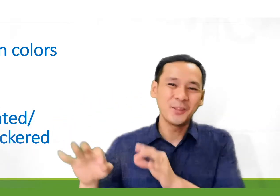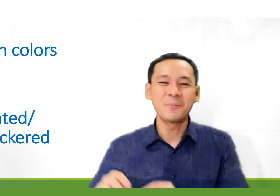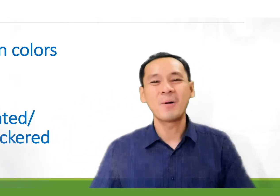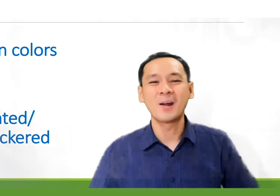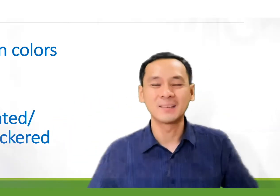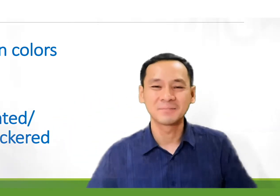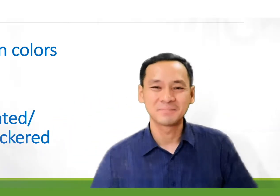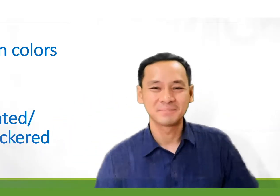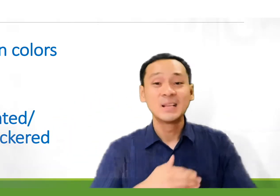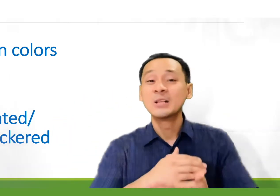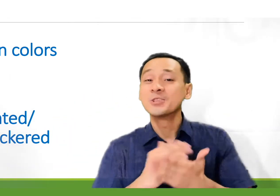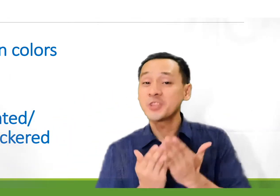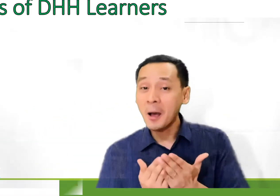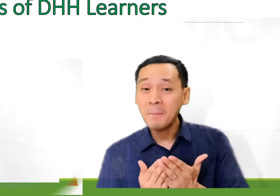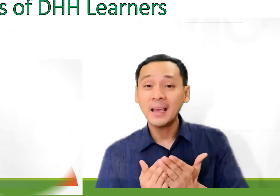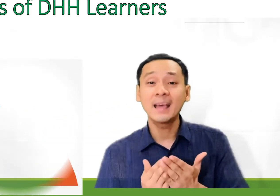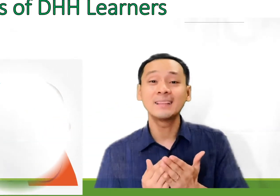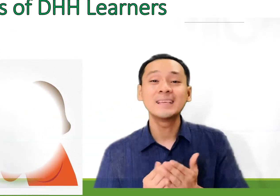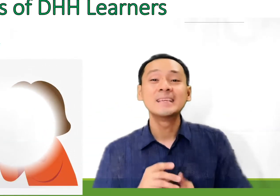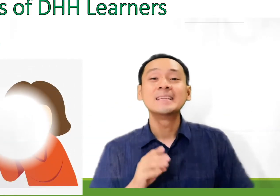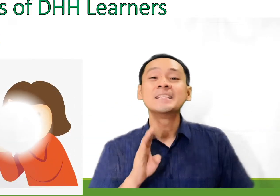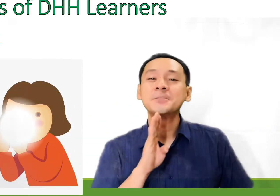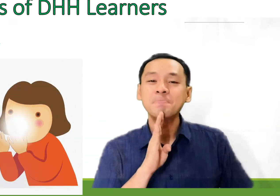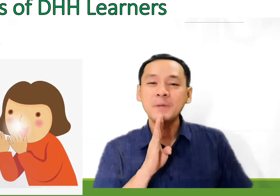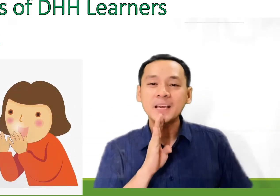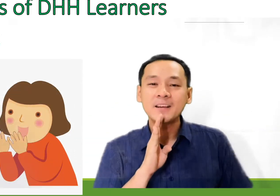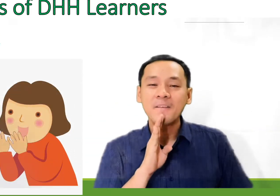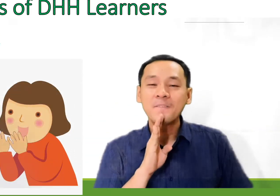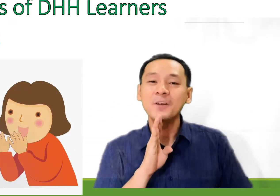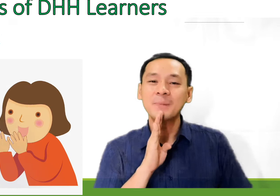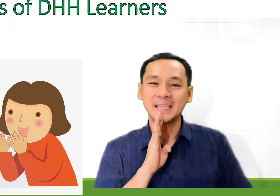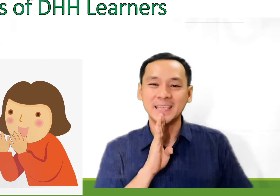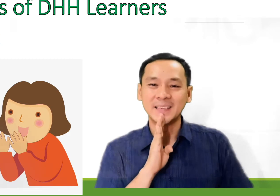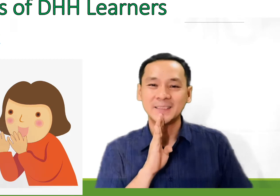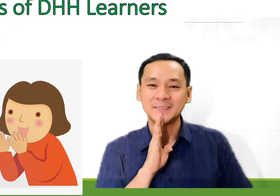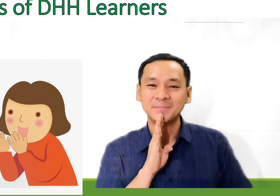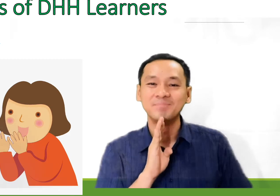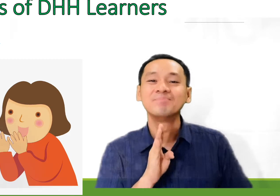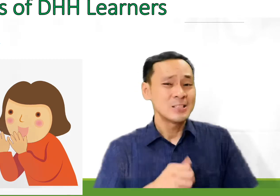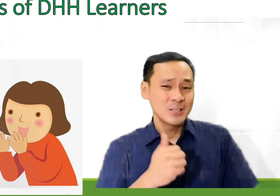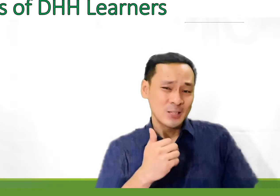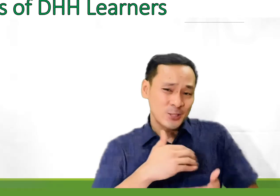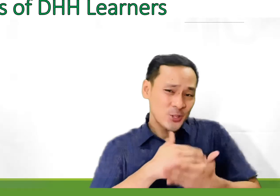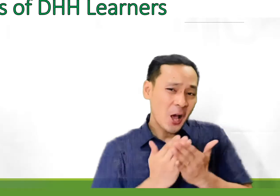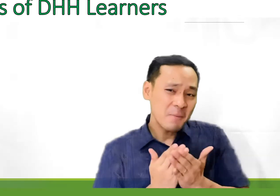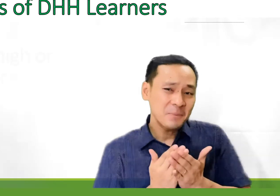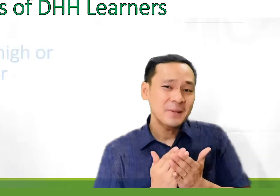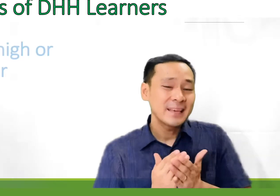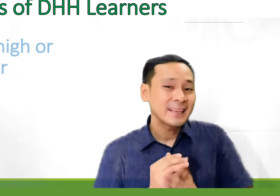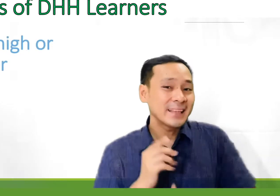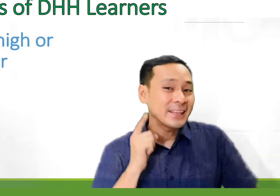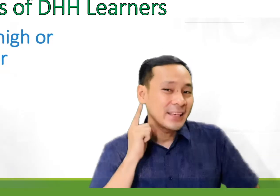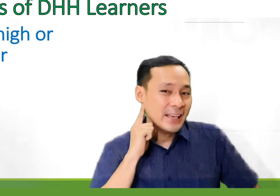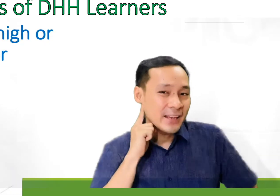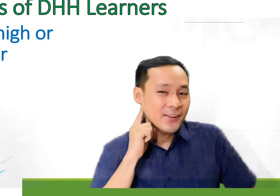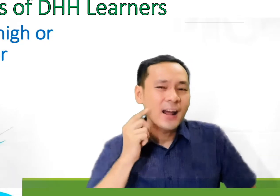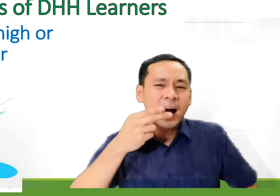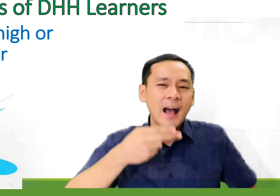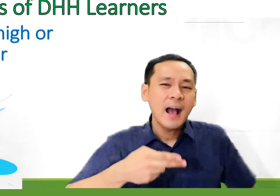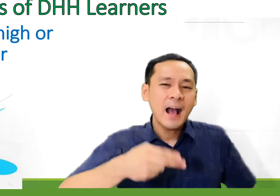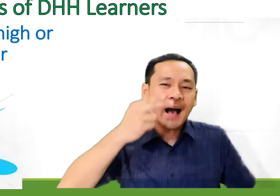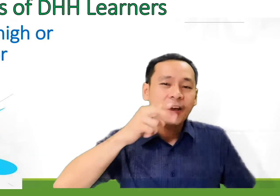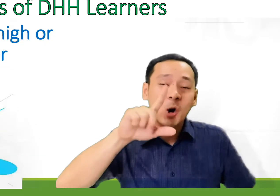distracting on their part. Some can speak verbally. Some can